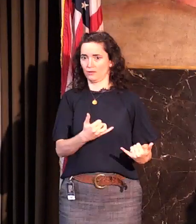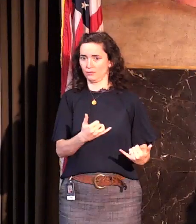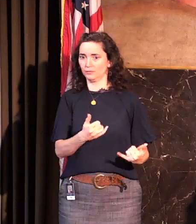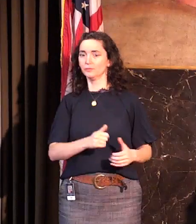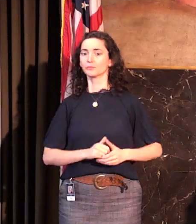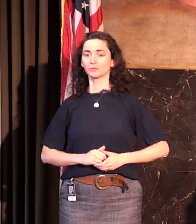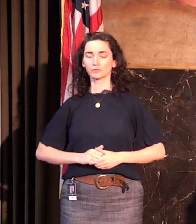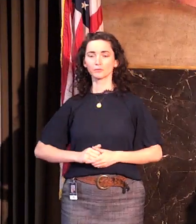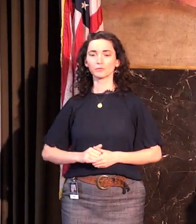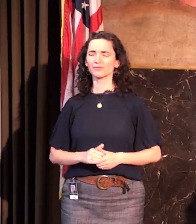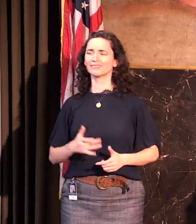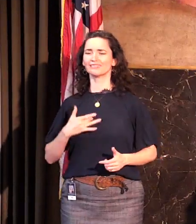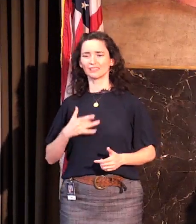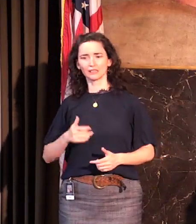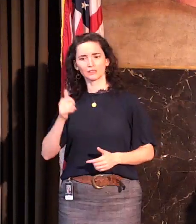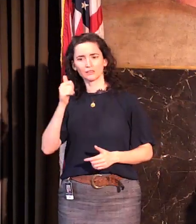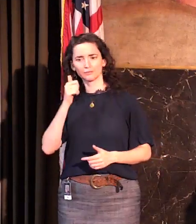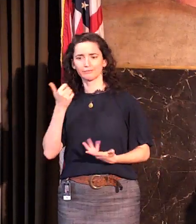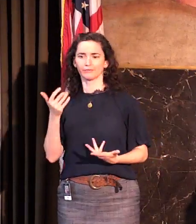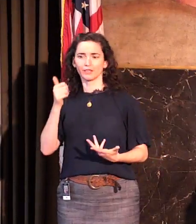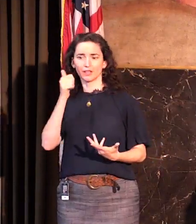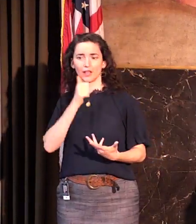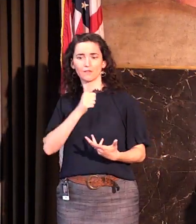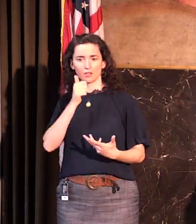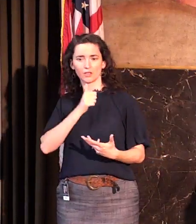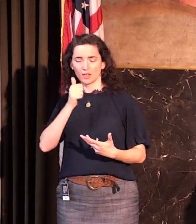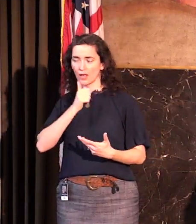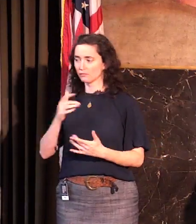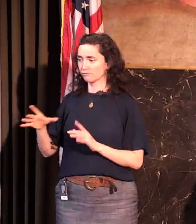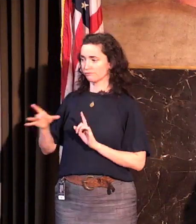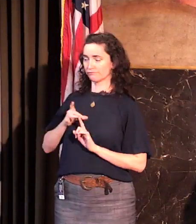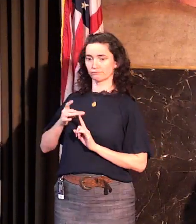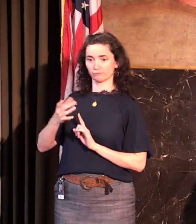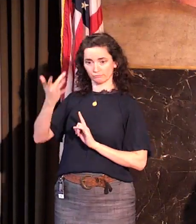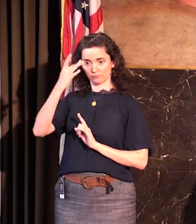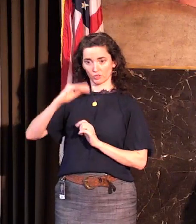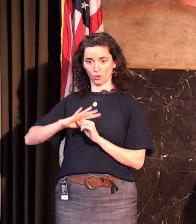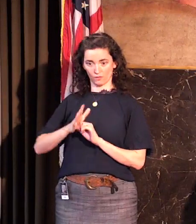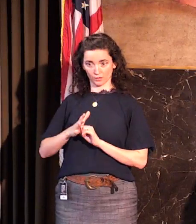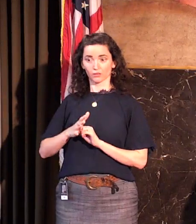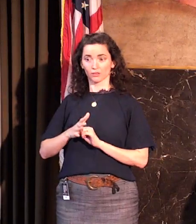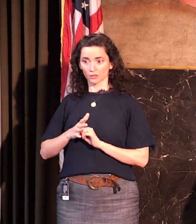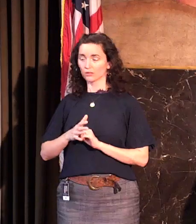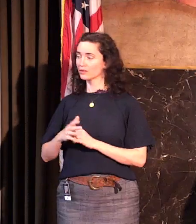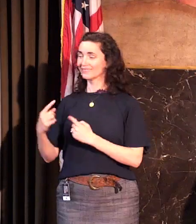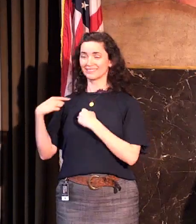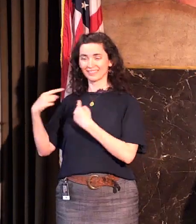of COVID has exceeded its Delta surge peak across the state of Louisiana.